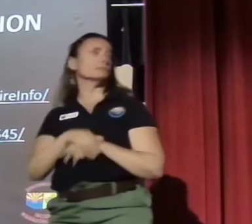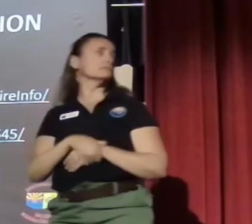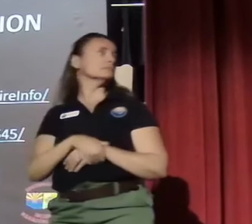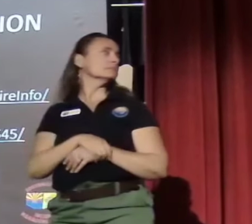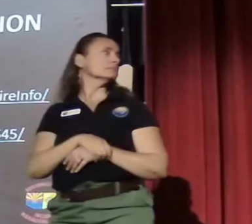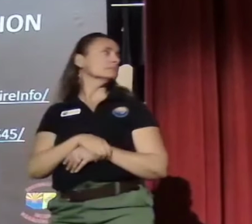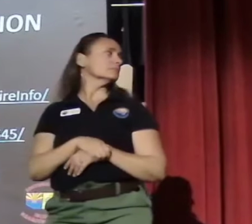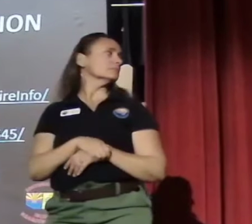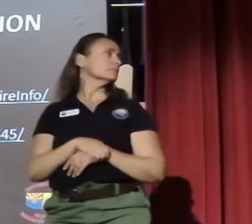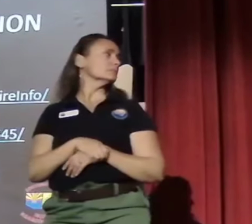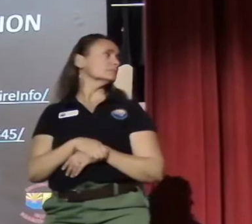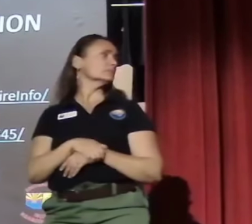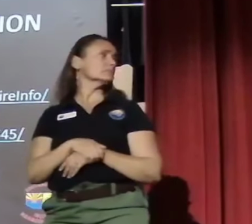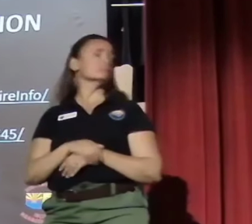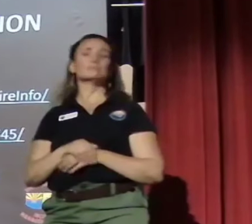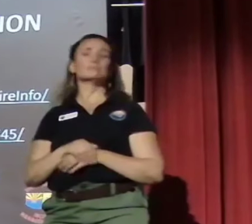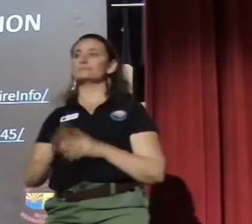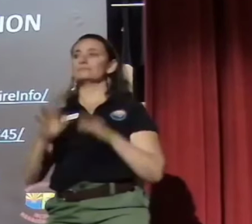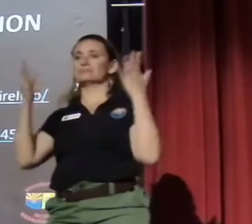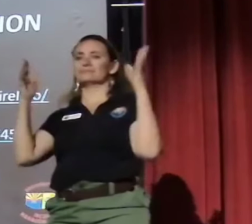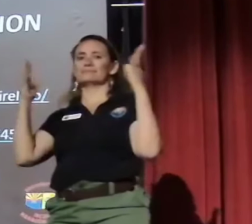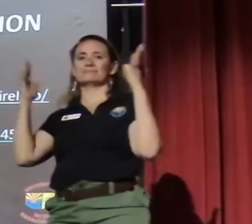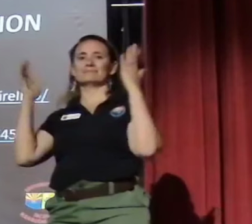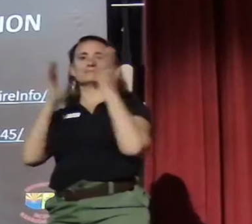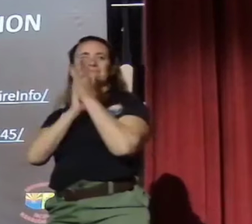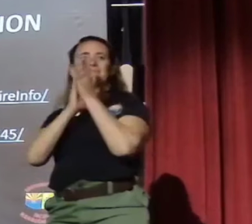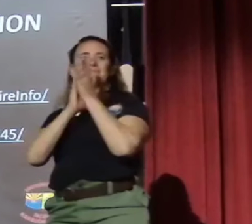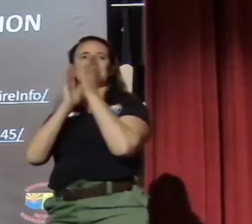So, thank you.